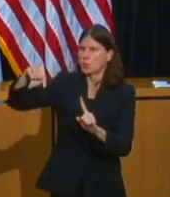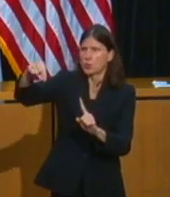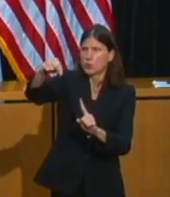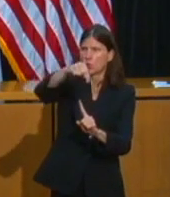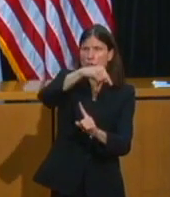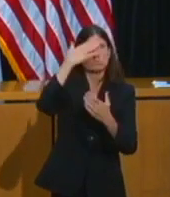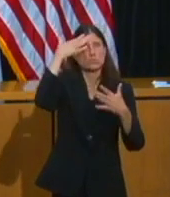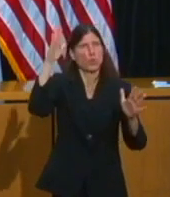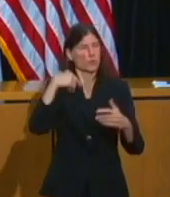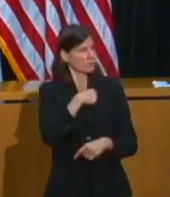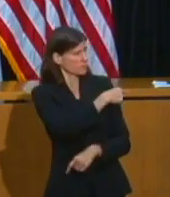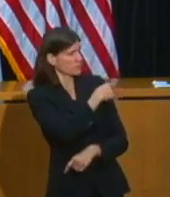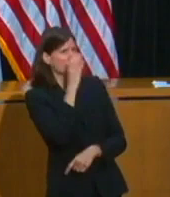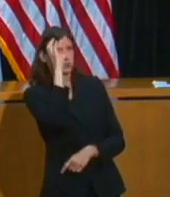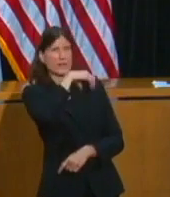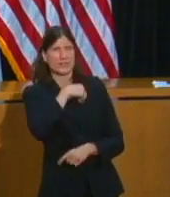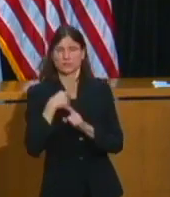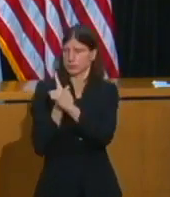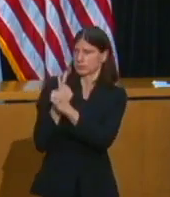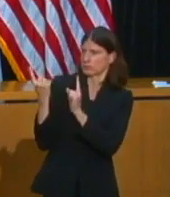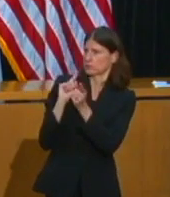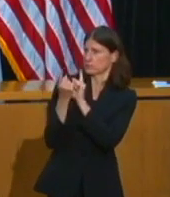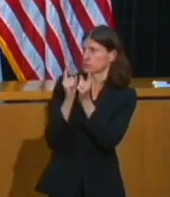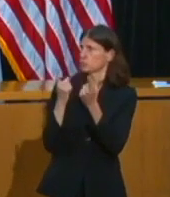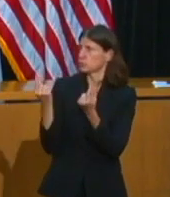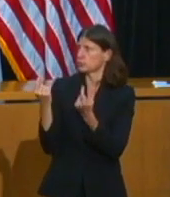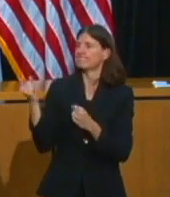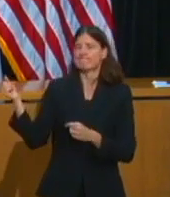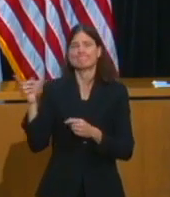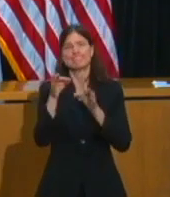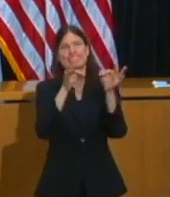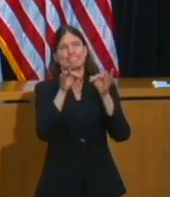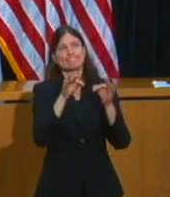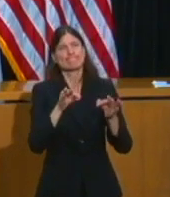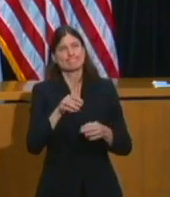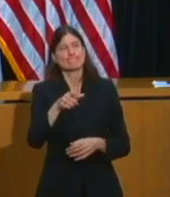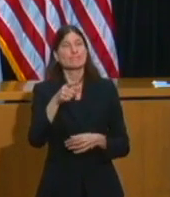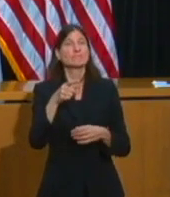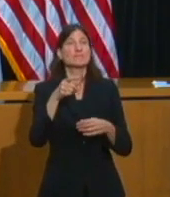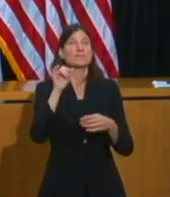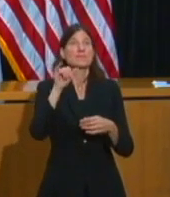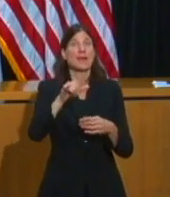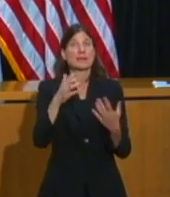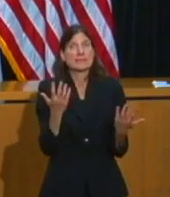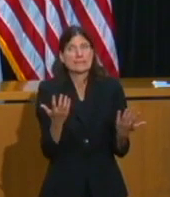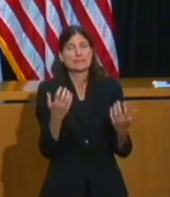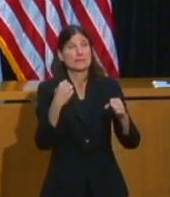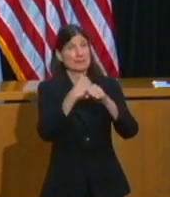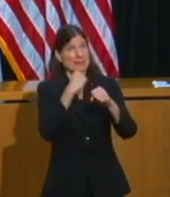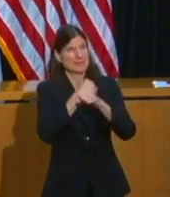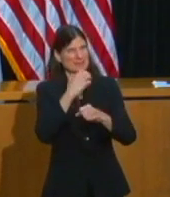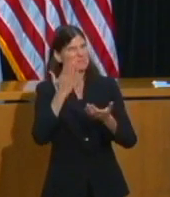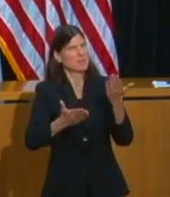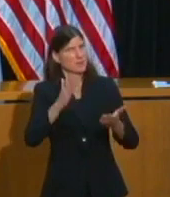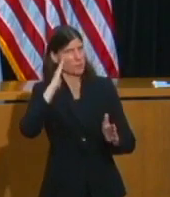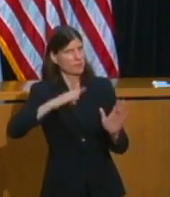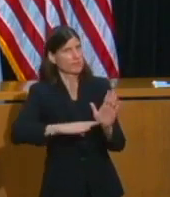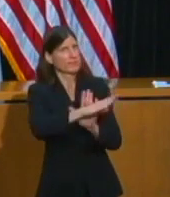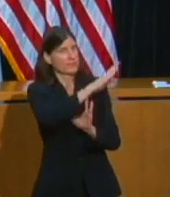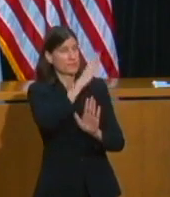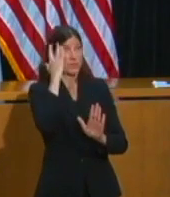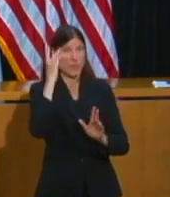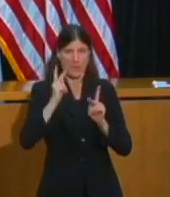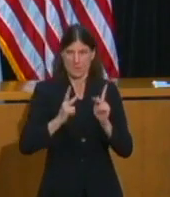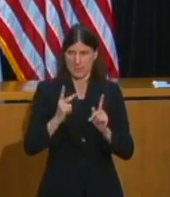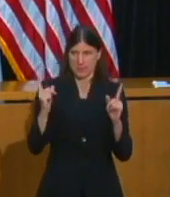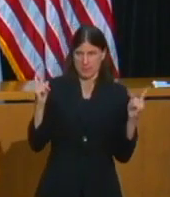issues on a number of fronts. But as I said the other day, close contact is close contact, which means being sort